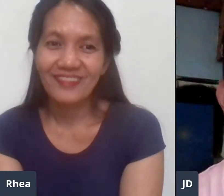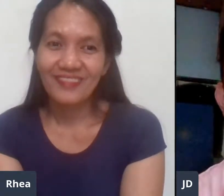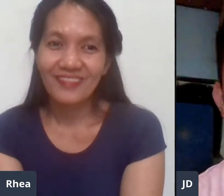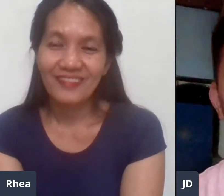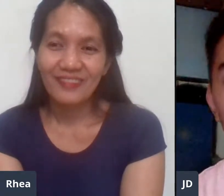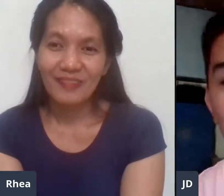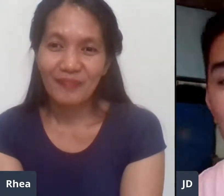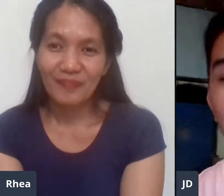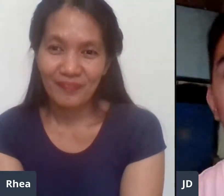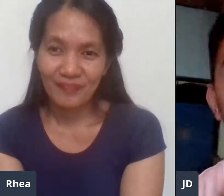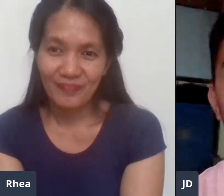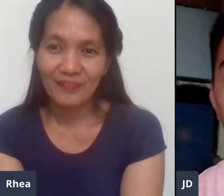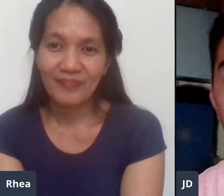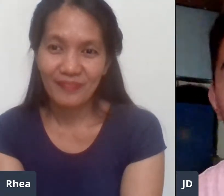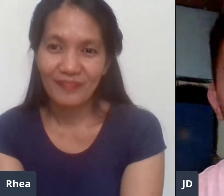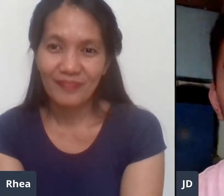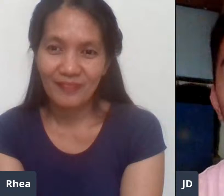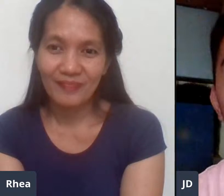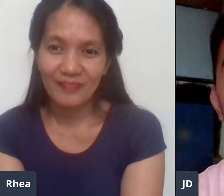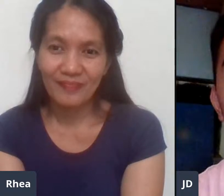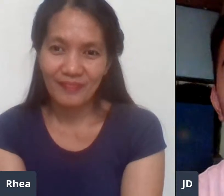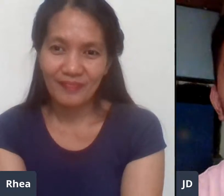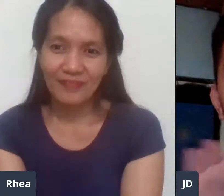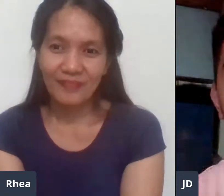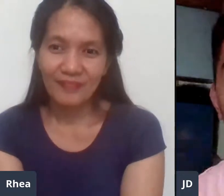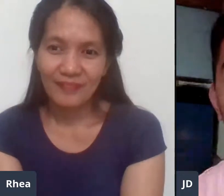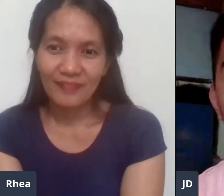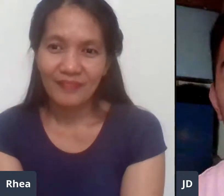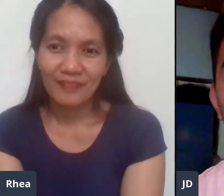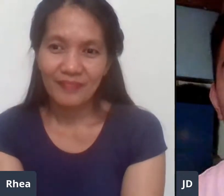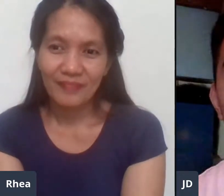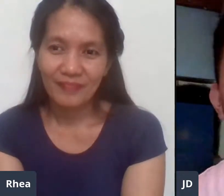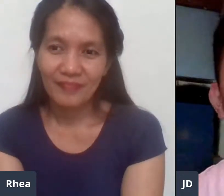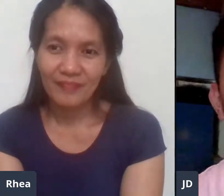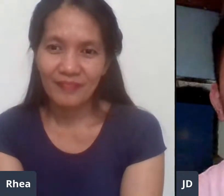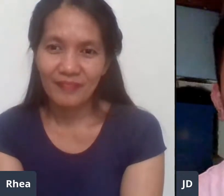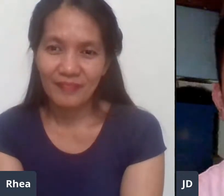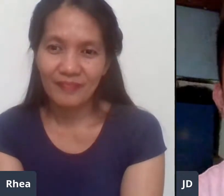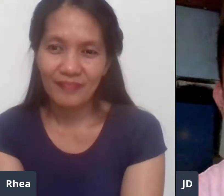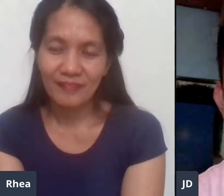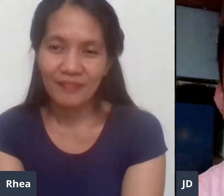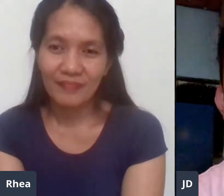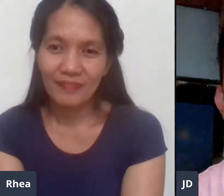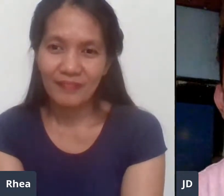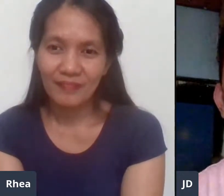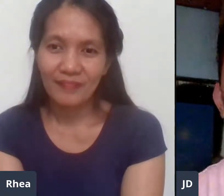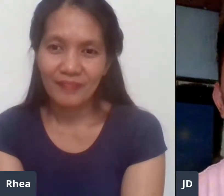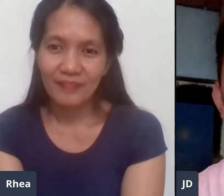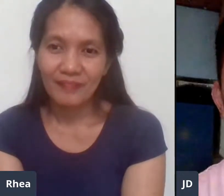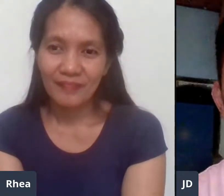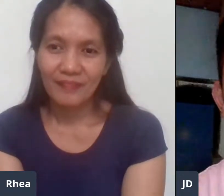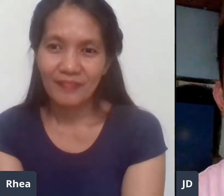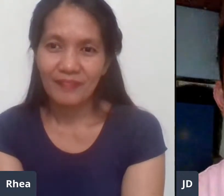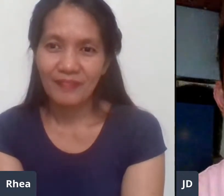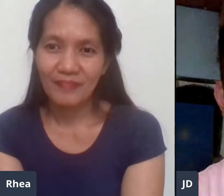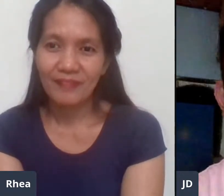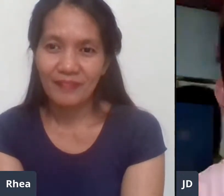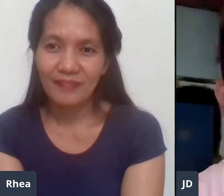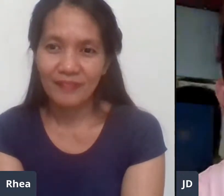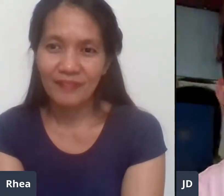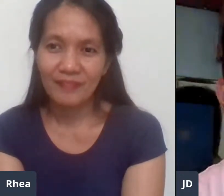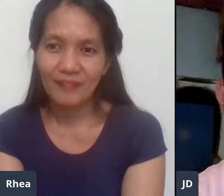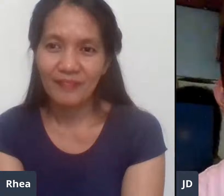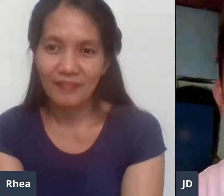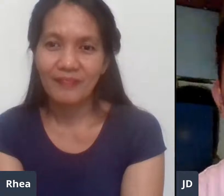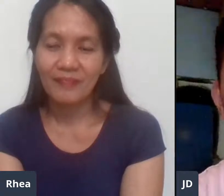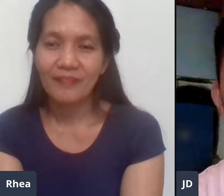dear supervisors and teachers. So magandang hapon po sa inyong lahat. And thank you for watching the